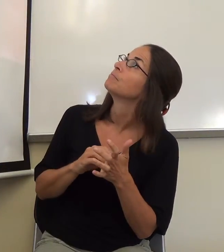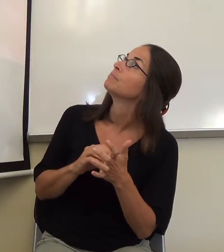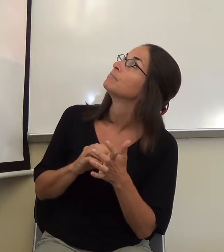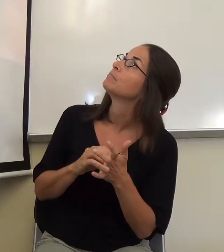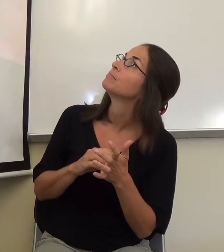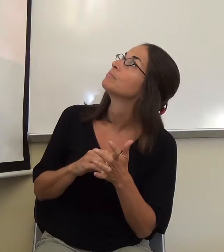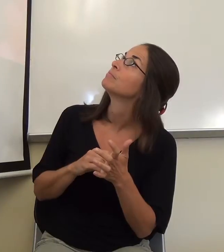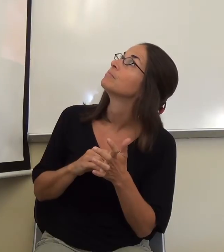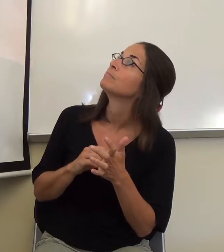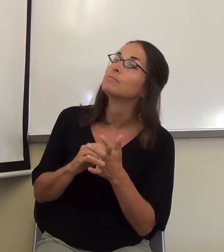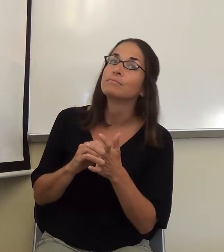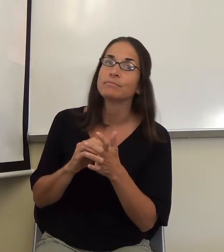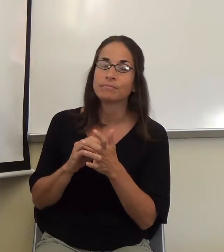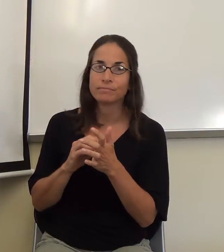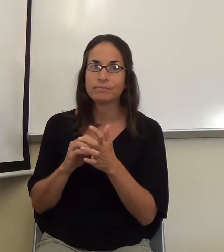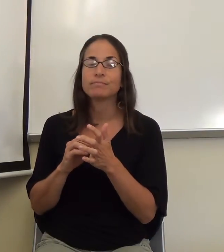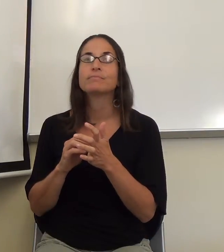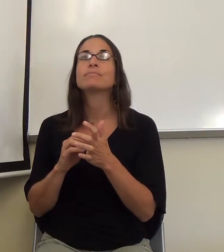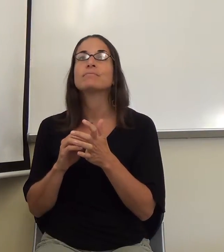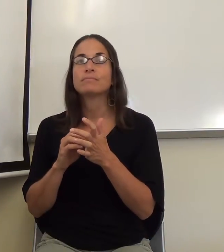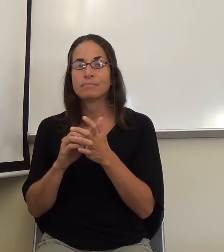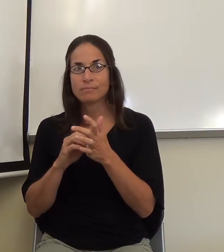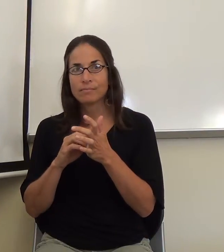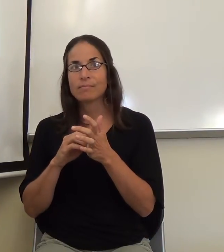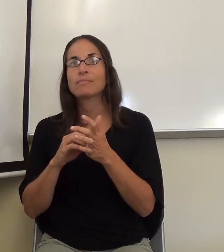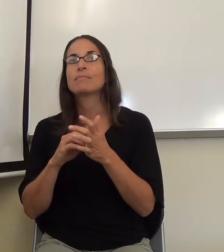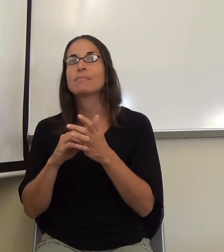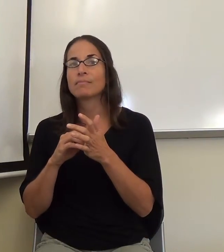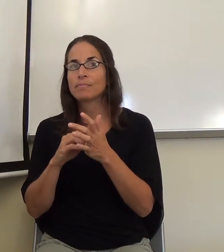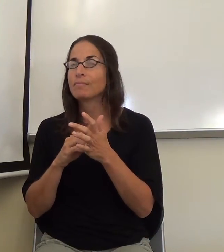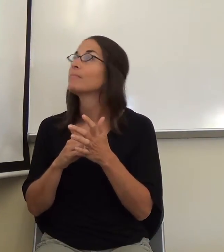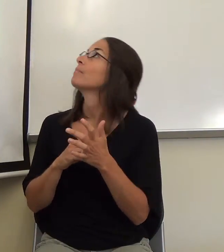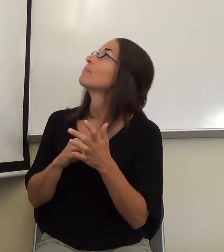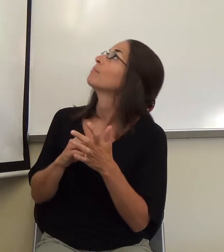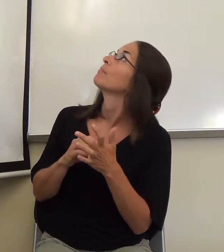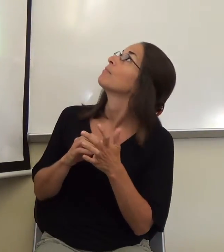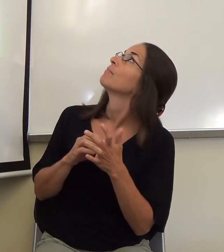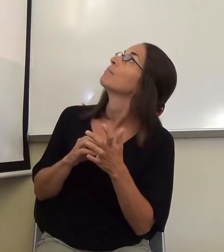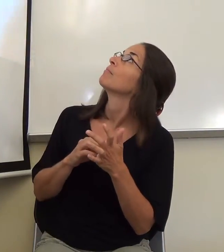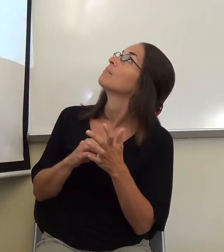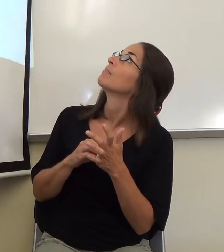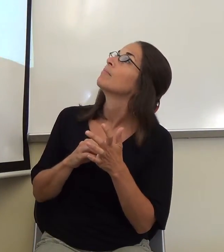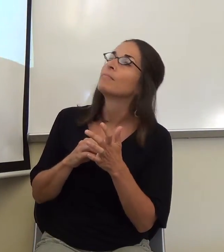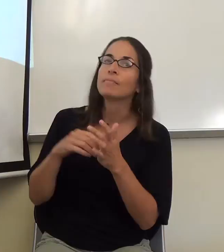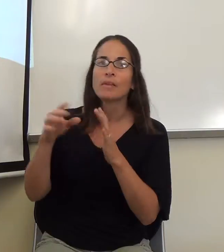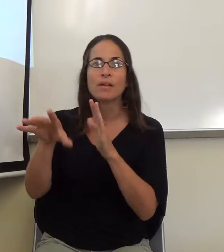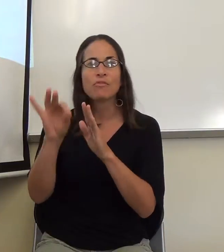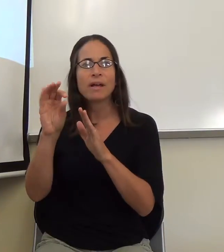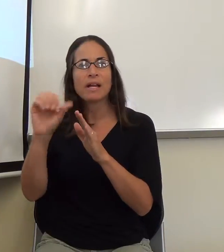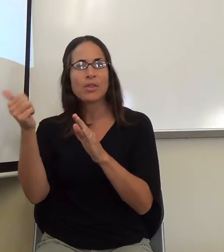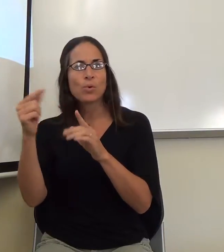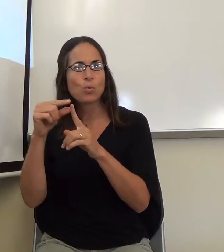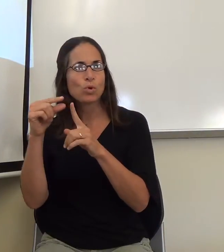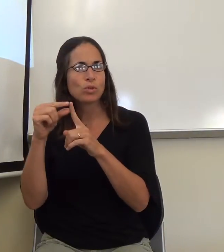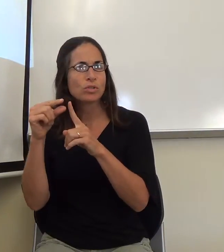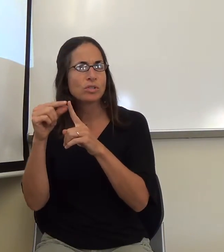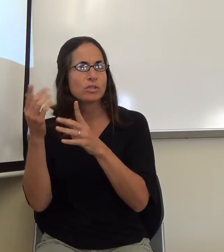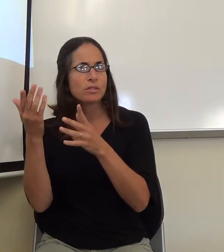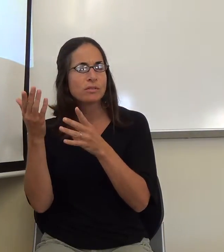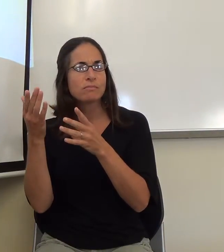that block them. Now let's see if we can find some other words